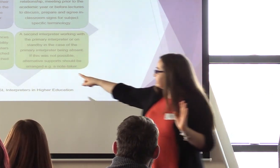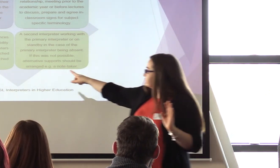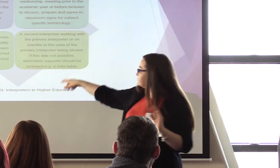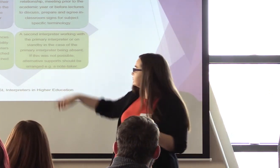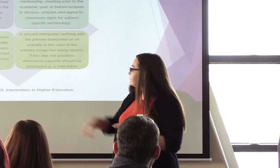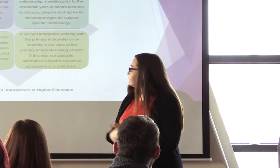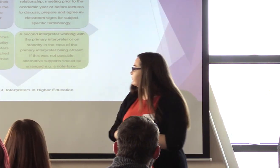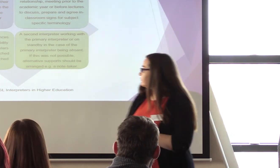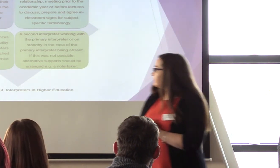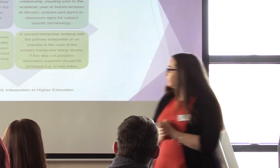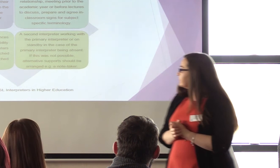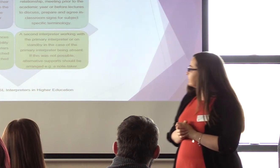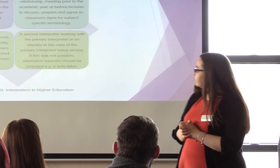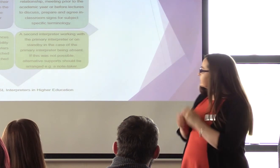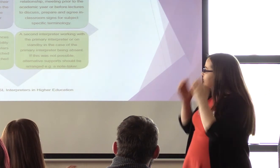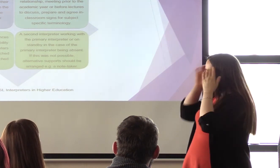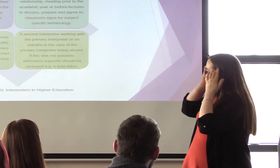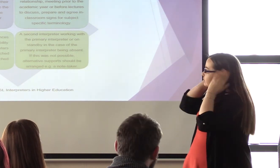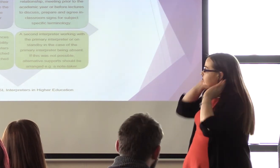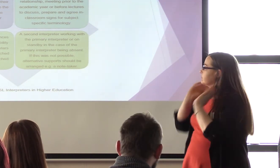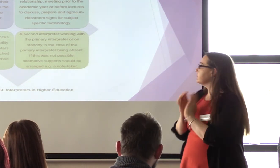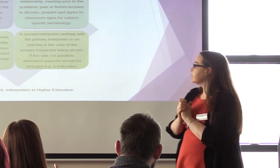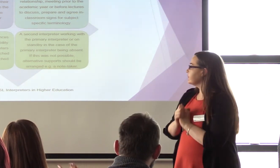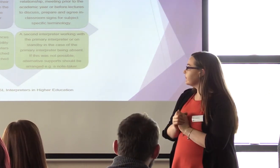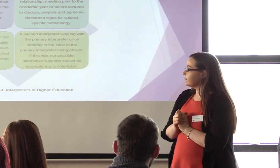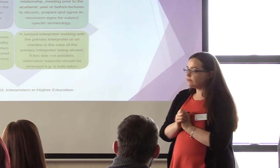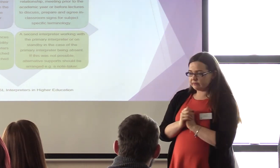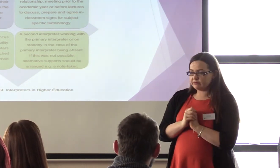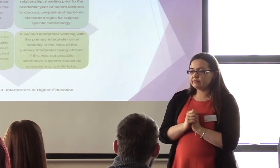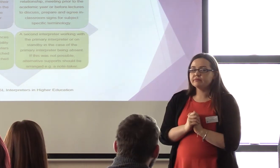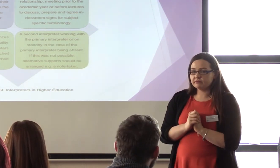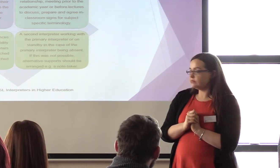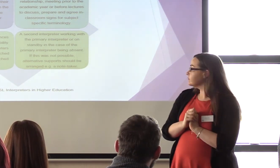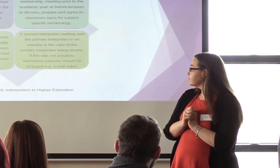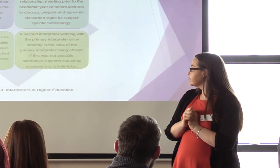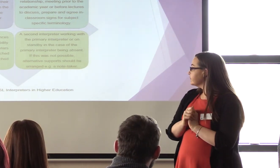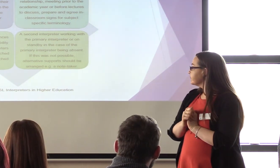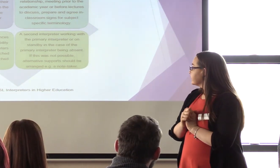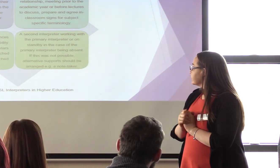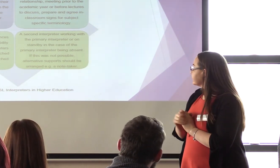So another said that they would like to have a preference or a list of interpreters who they would prefer to work with.